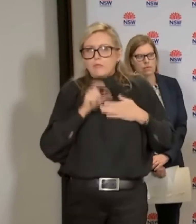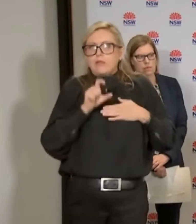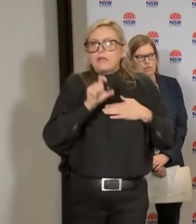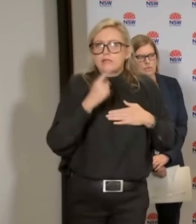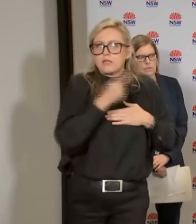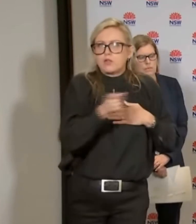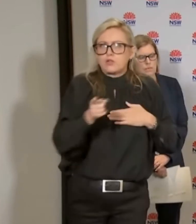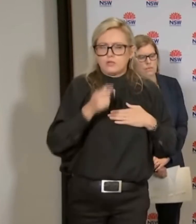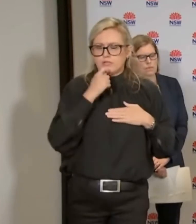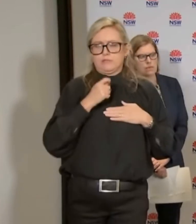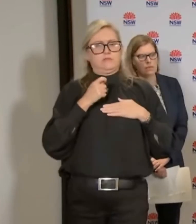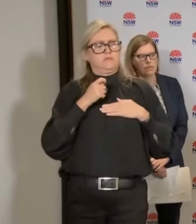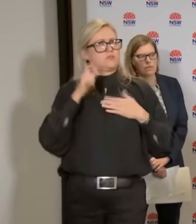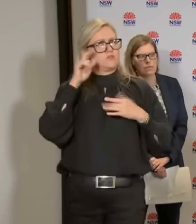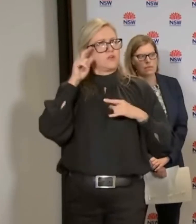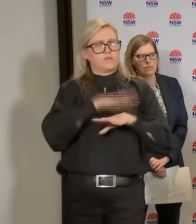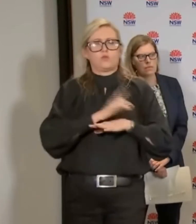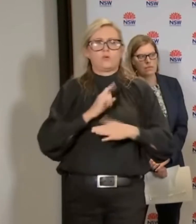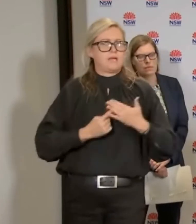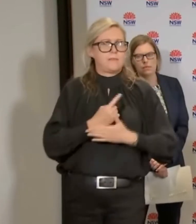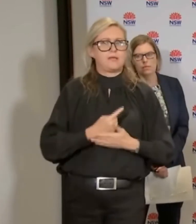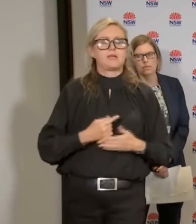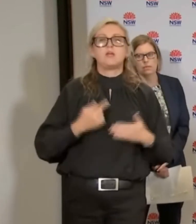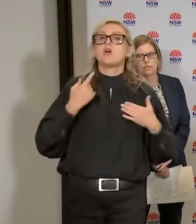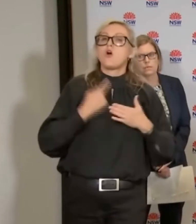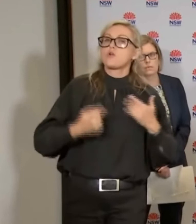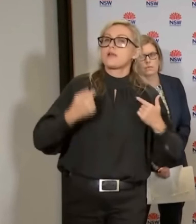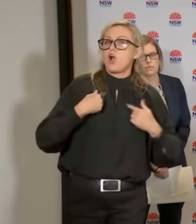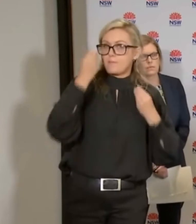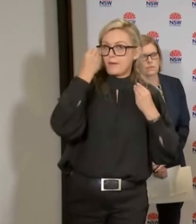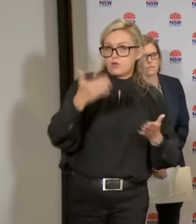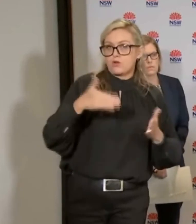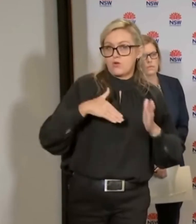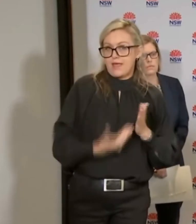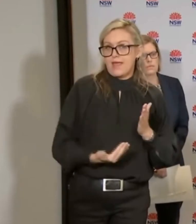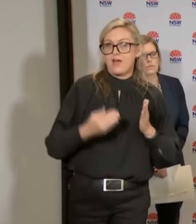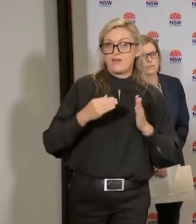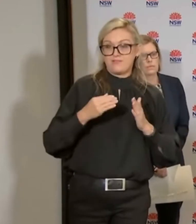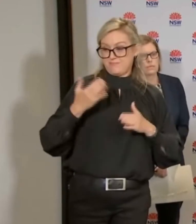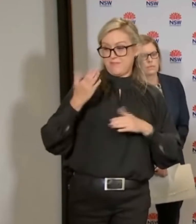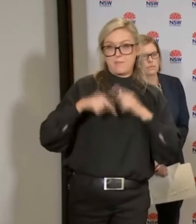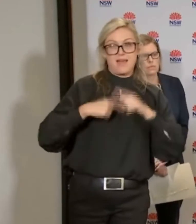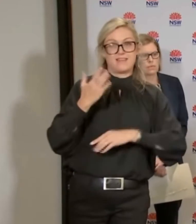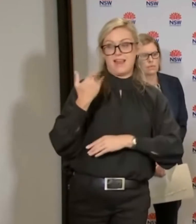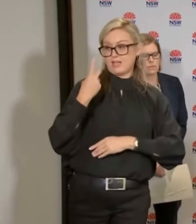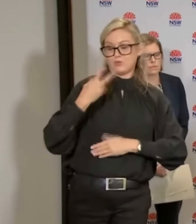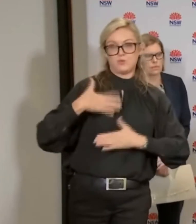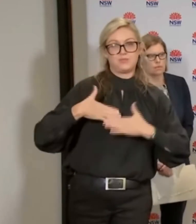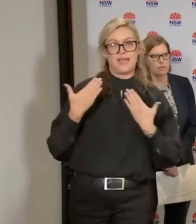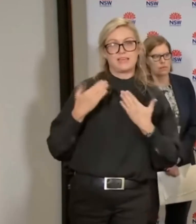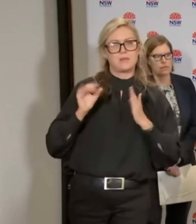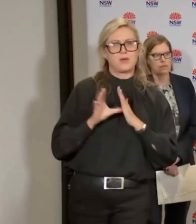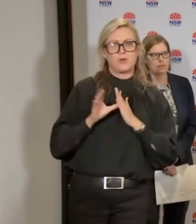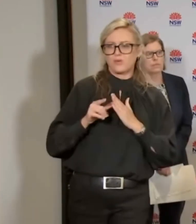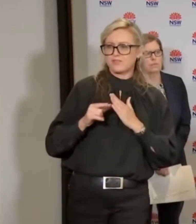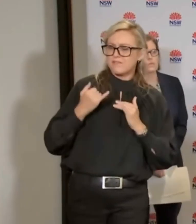how the rollout is going in New South Wales, that I'm sharing this information to make sure people are confident that not only has New South Wales Health and